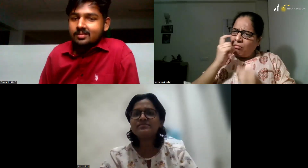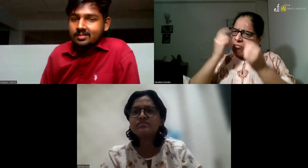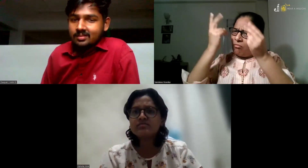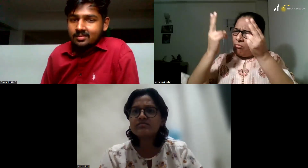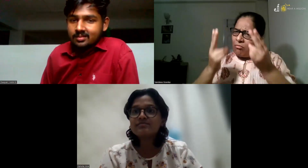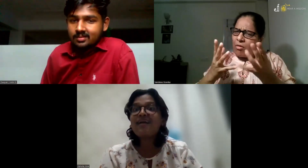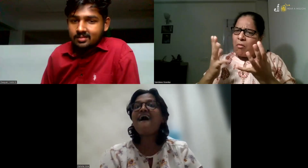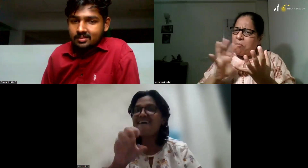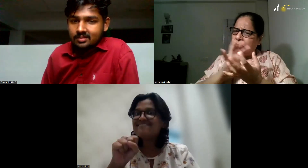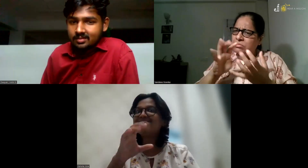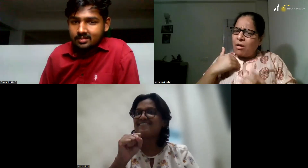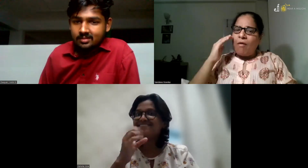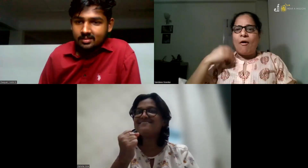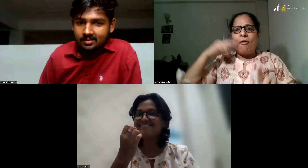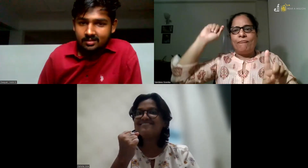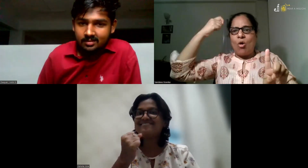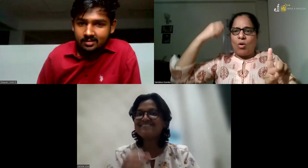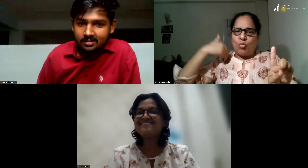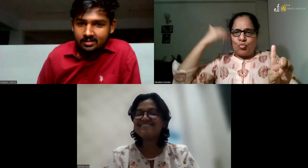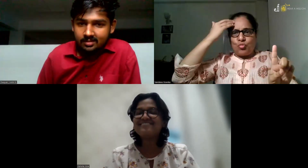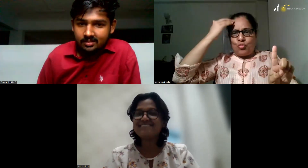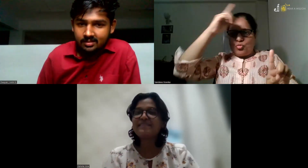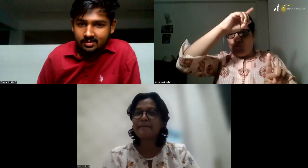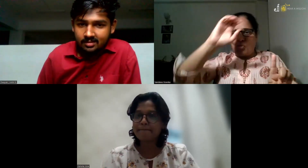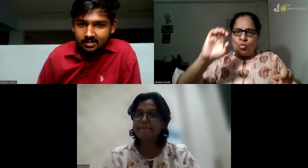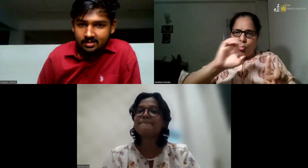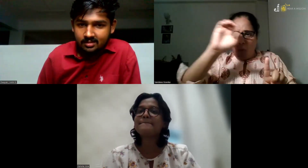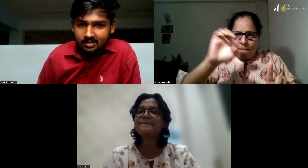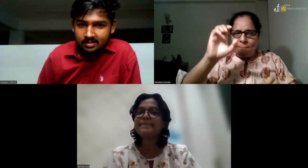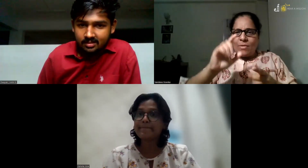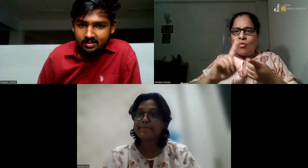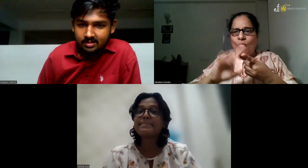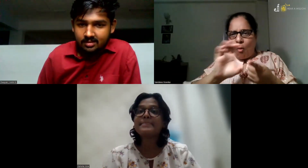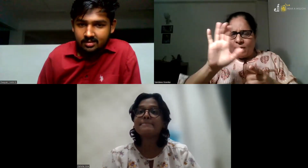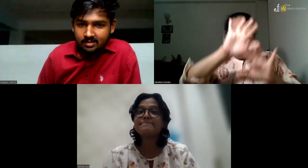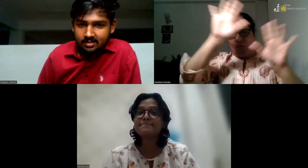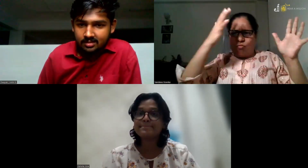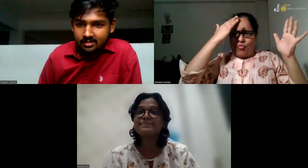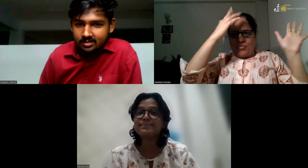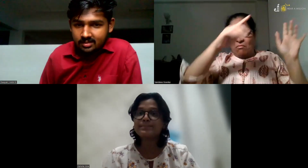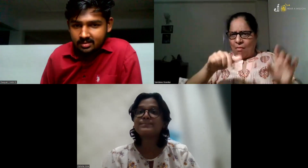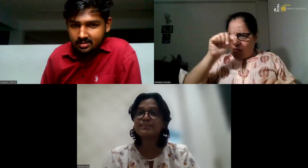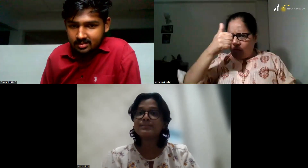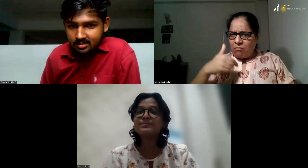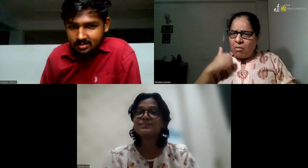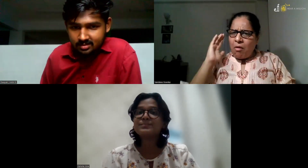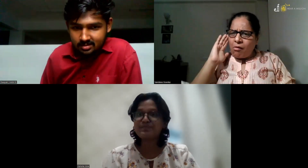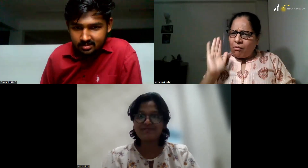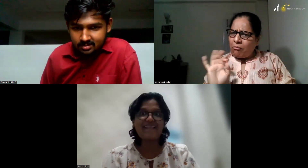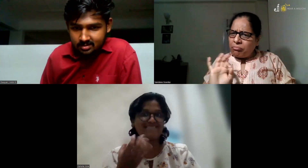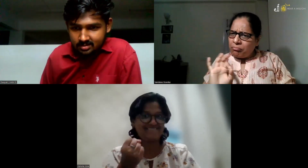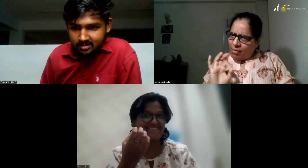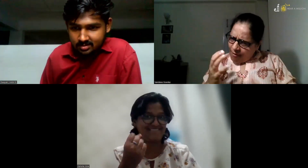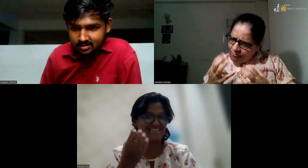you can go over there as well. But I have not seen that thing. I know in Europe and the other